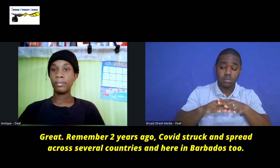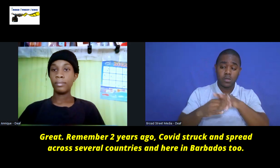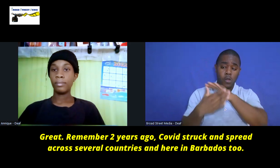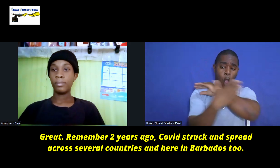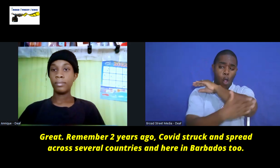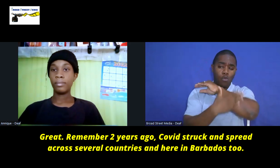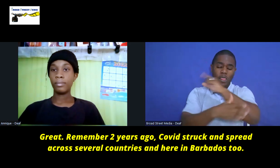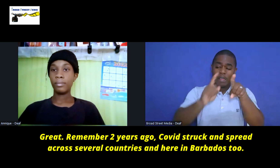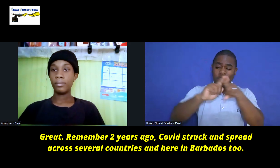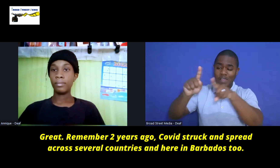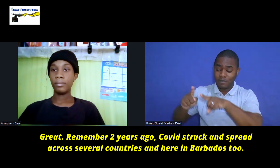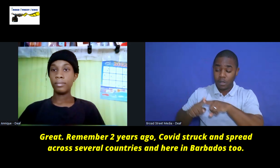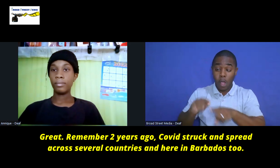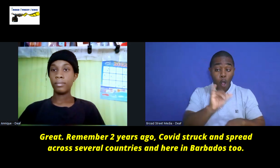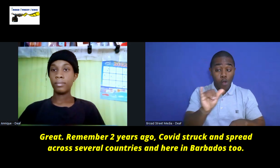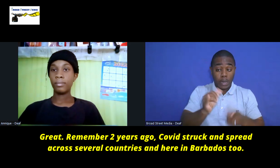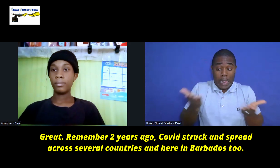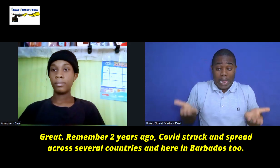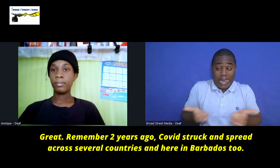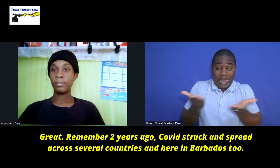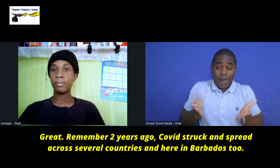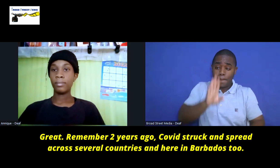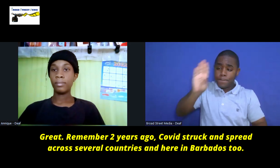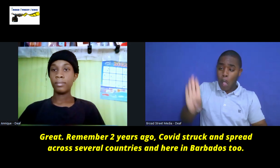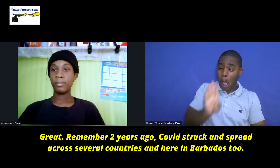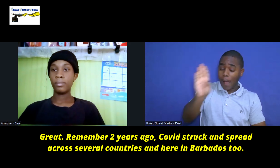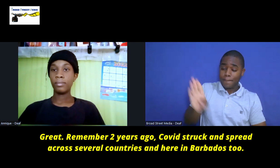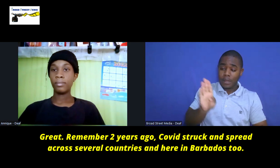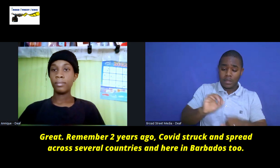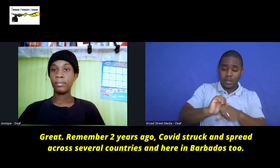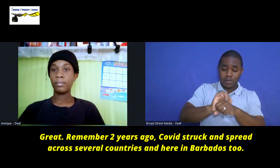countries and here in Barbados too.